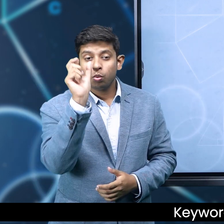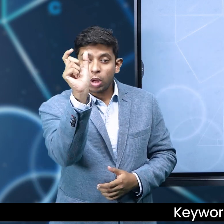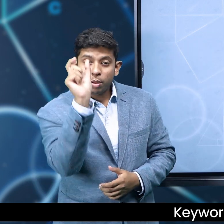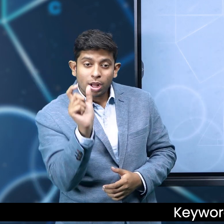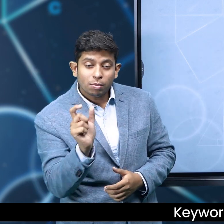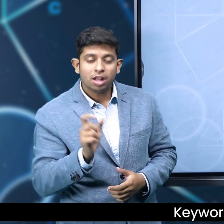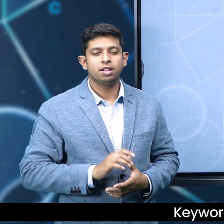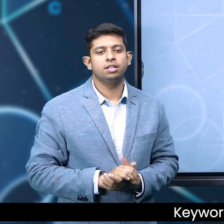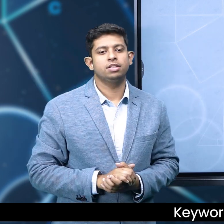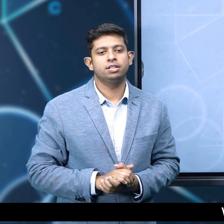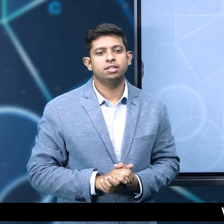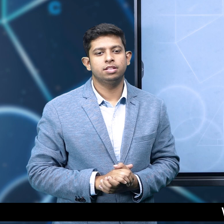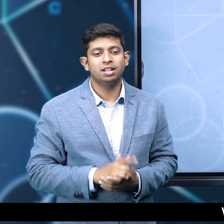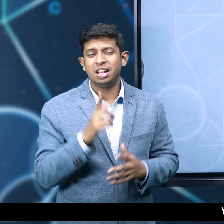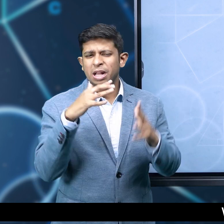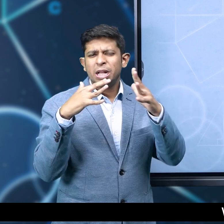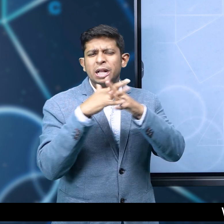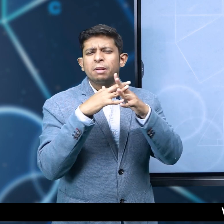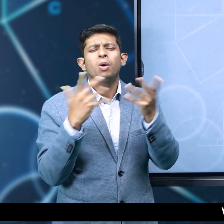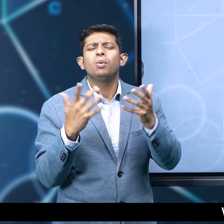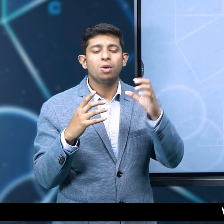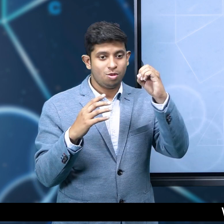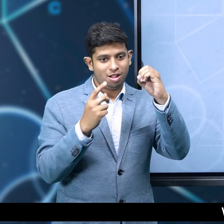Keywords from this lesson are whole numbers,